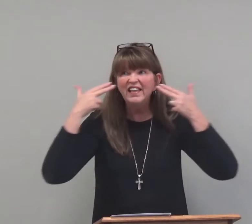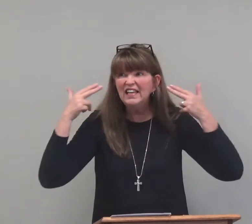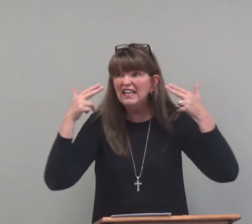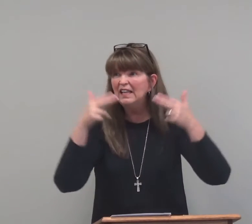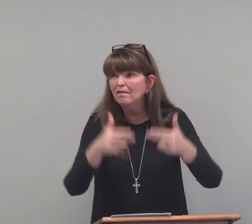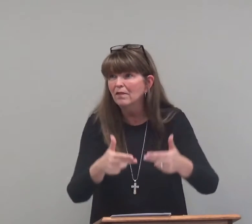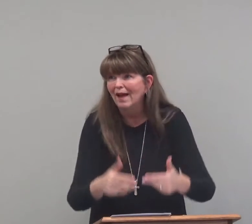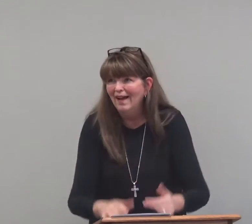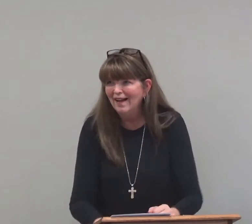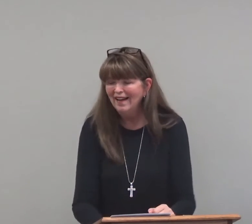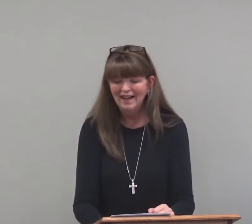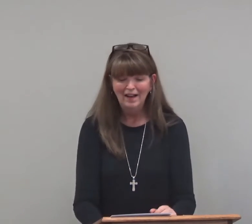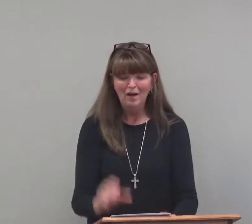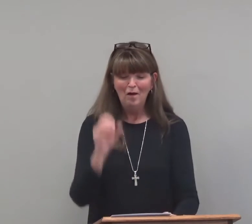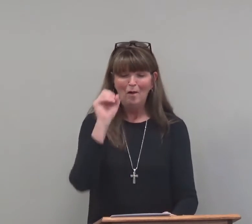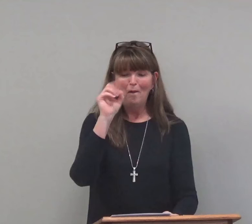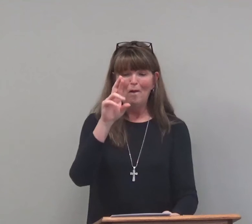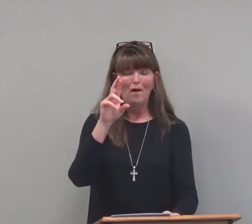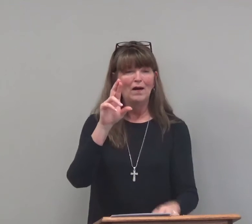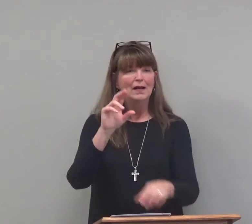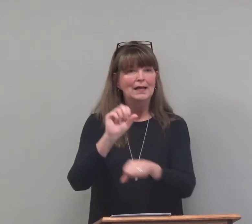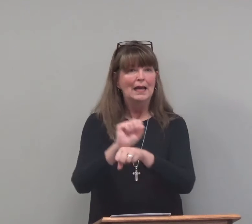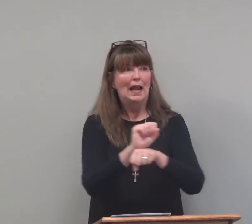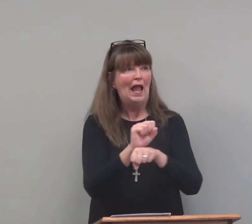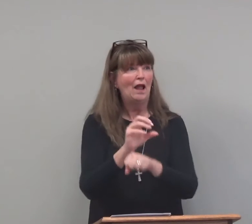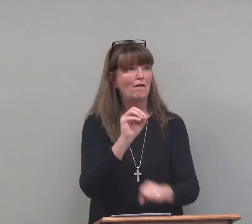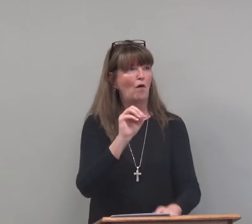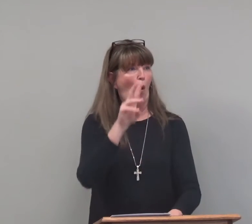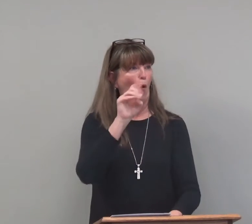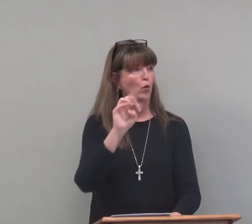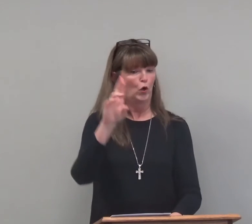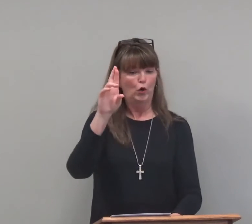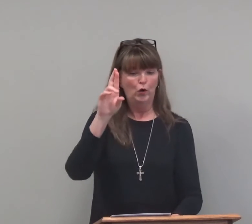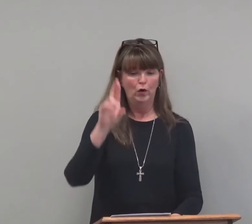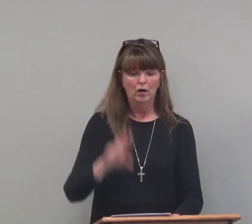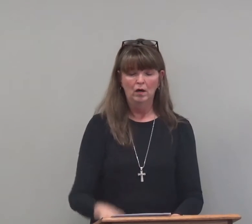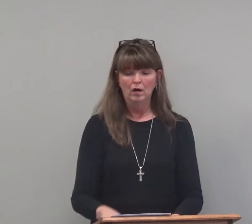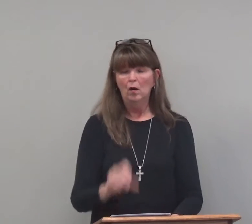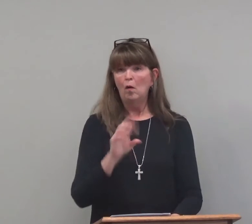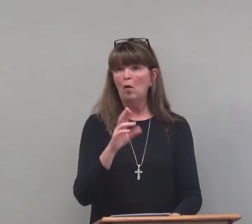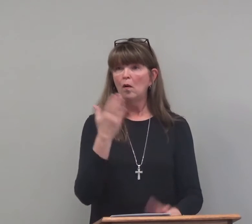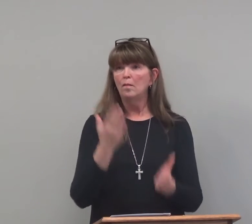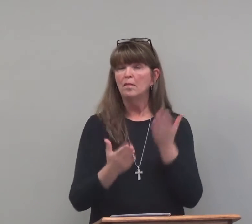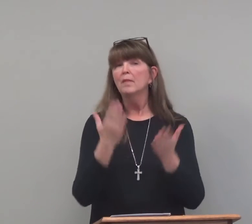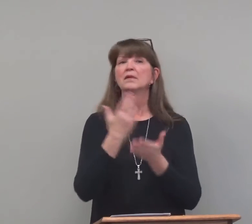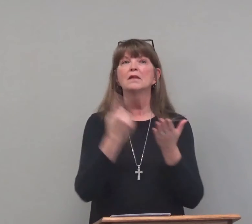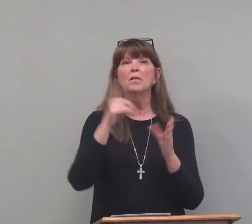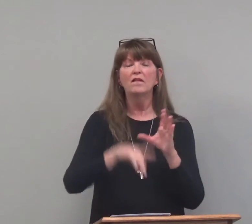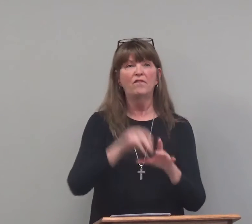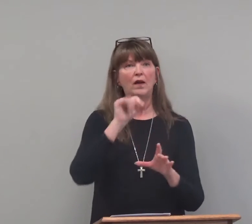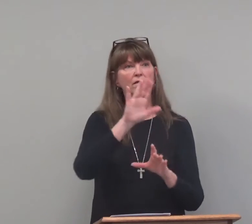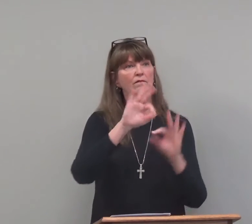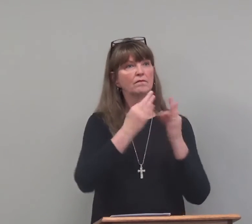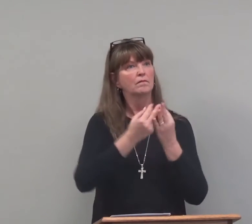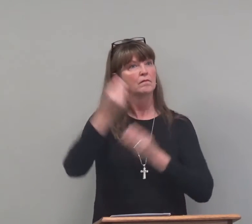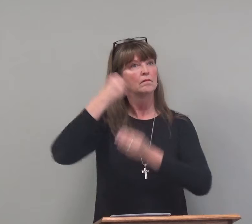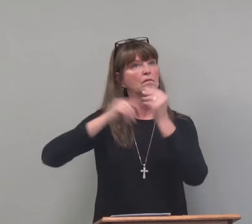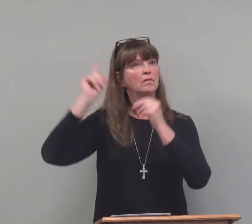come when we start to delve into our past. Maybe we have some slave owners or thieves in our lineage.